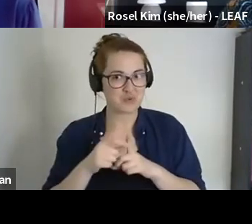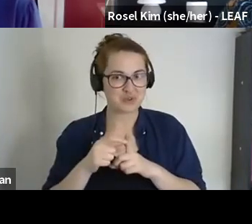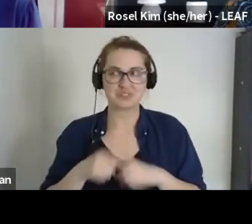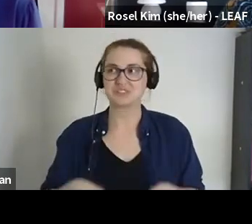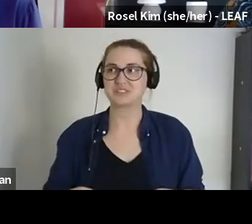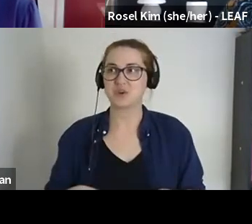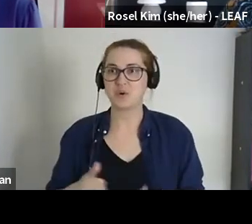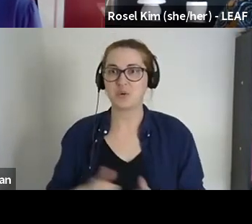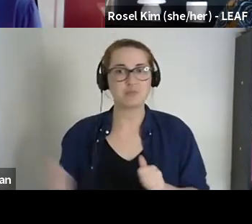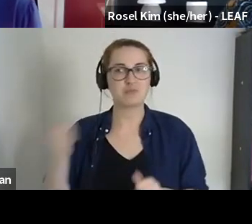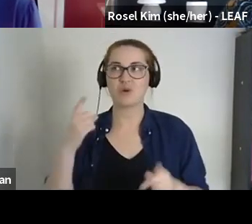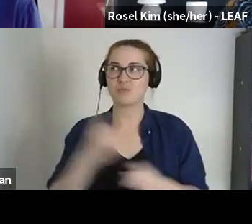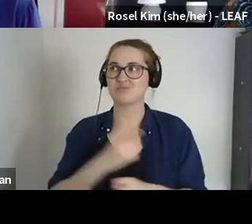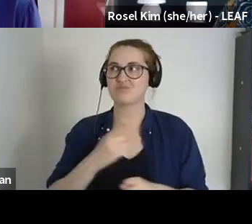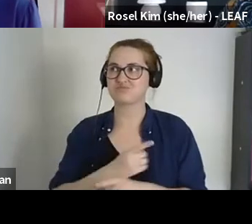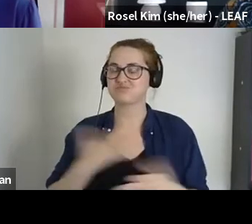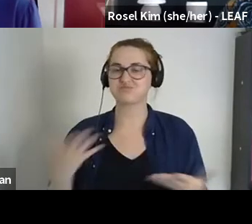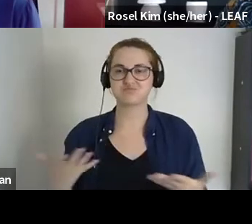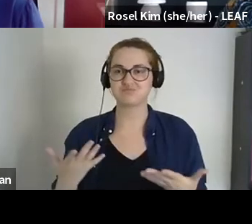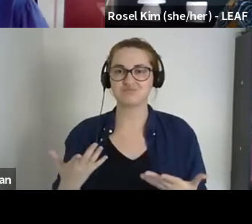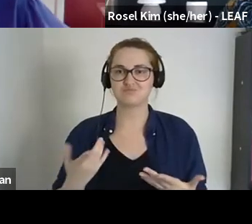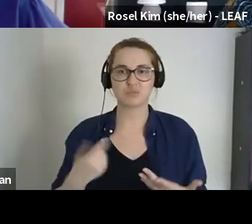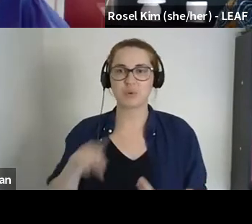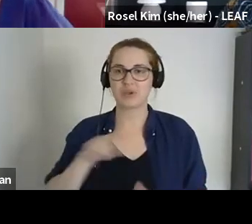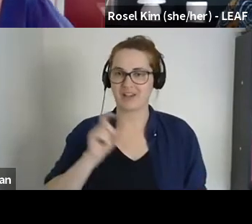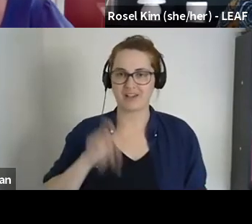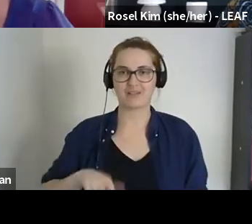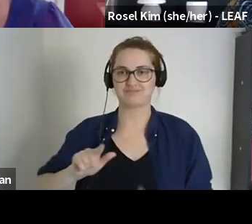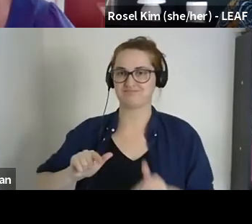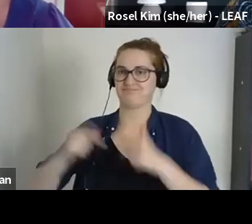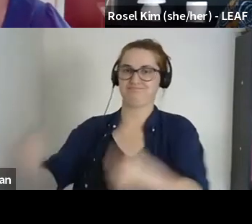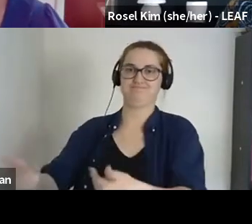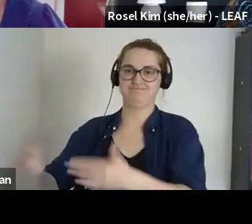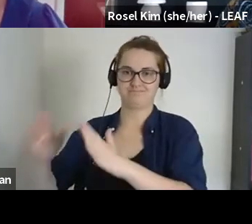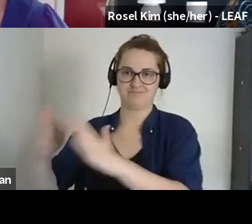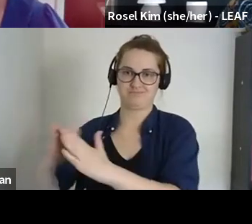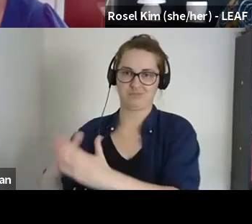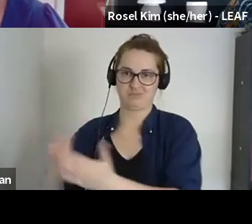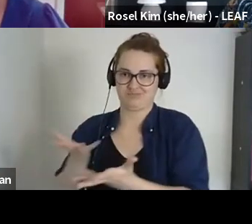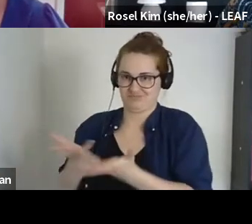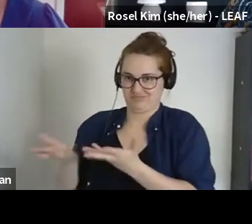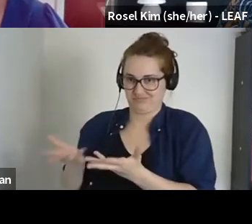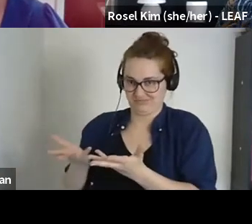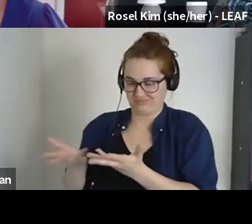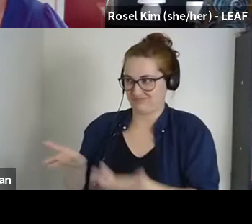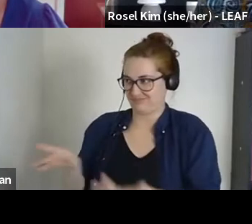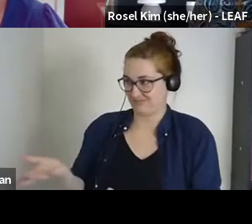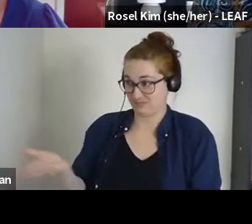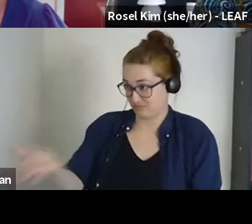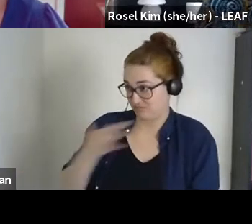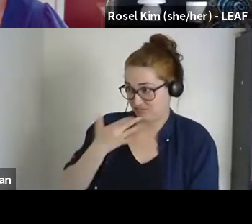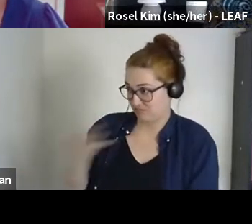really important for us to defer to the particular person or community that you're working with in terms of what they